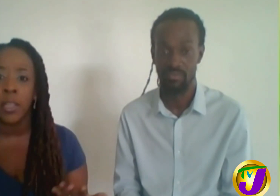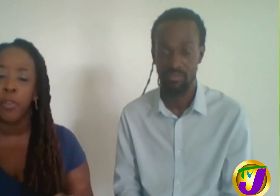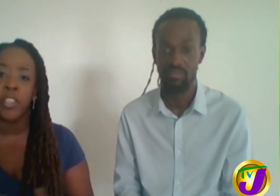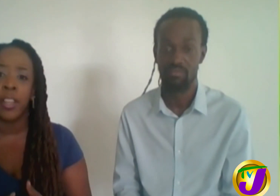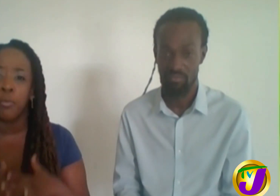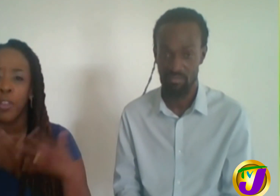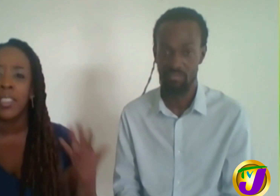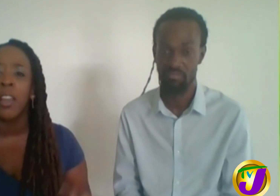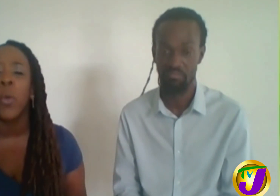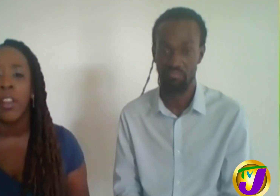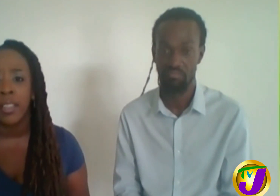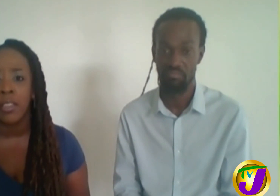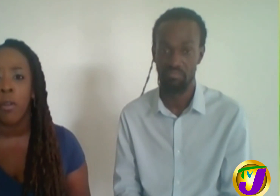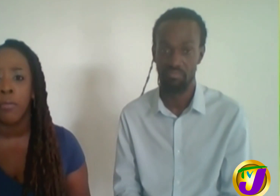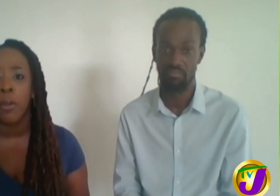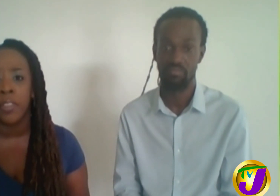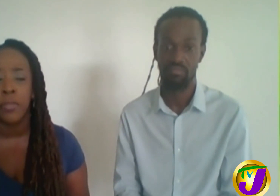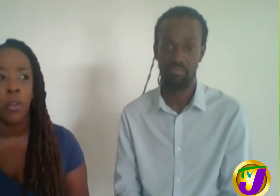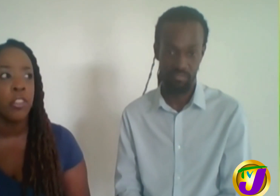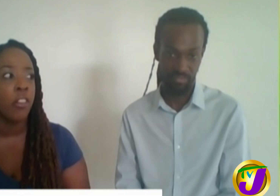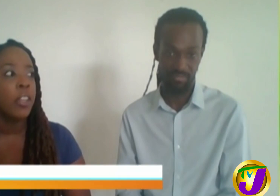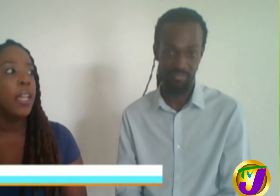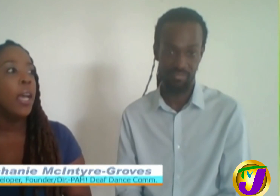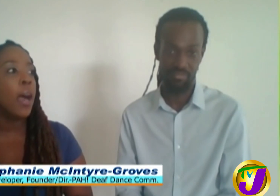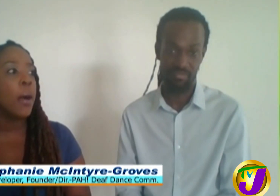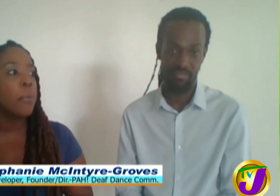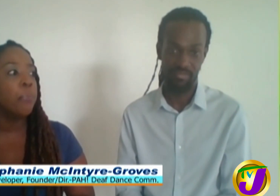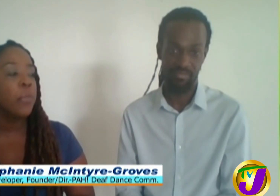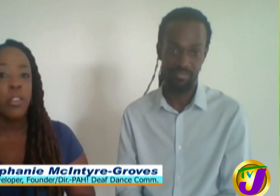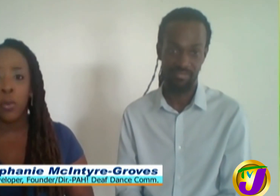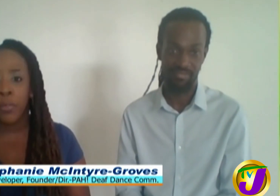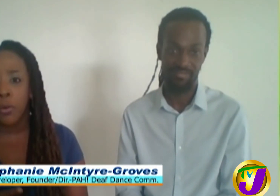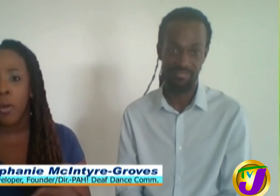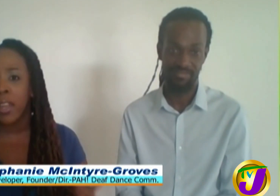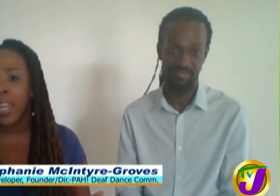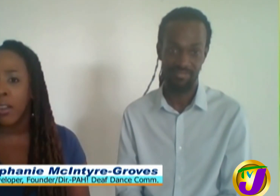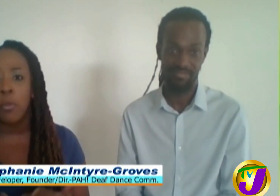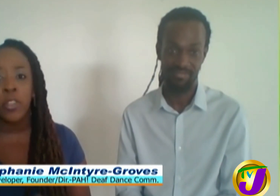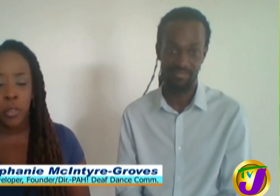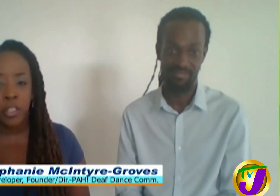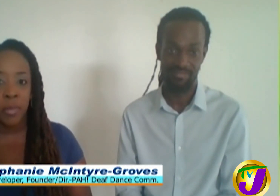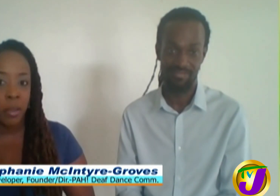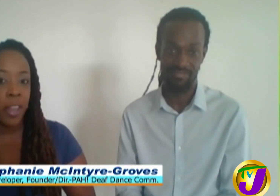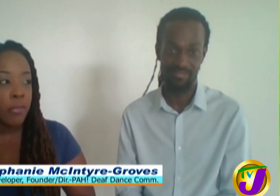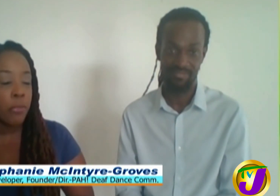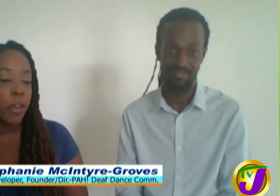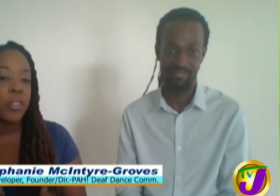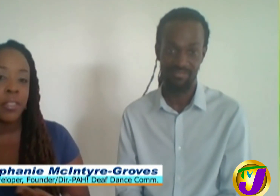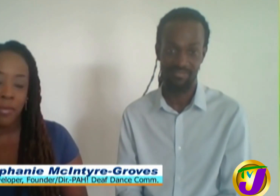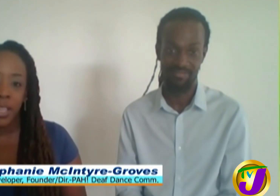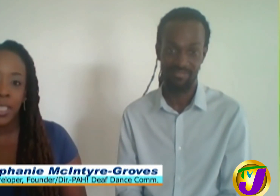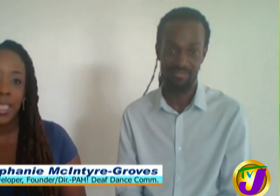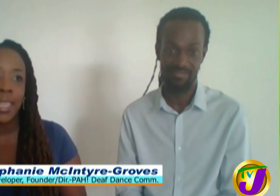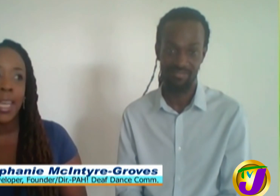of celebration and raising awareness of deaf culture. So if you go online on most social media platforms,